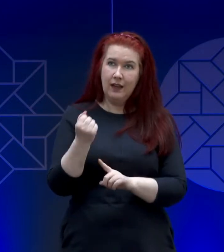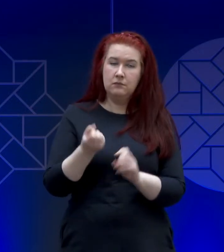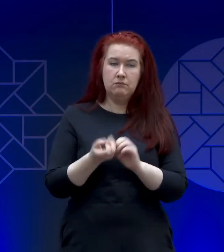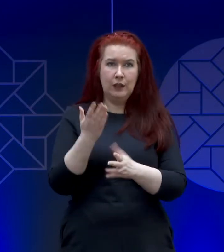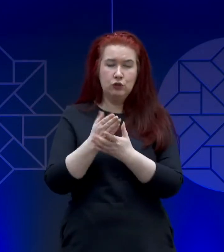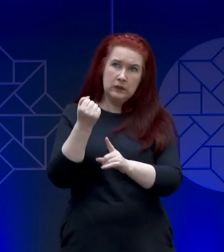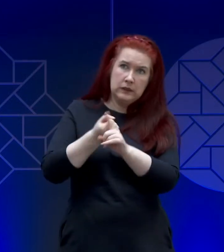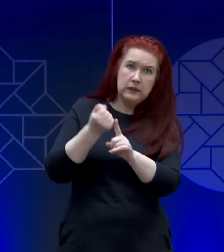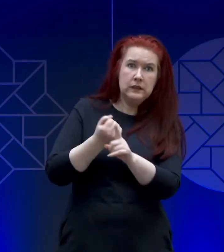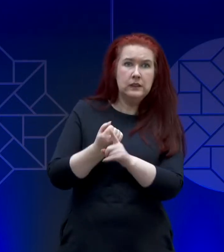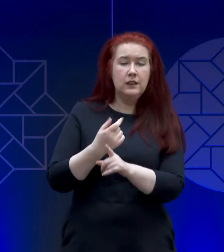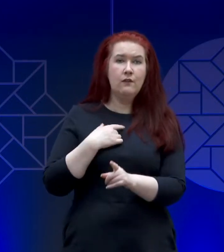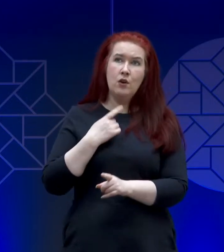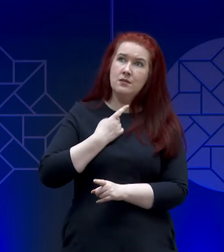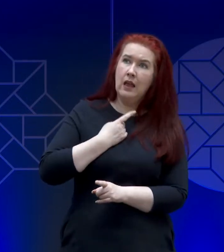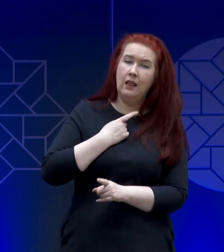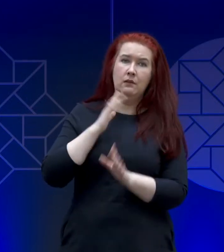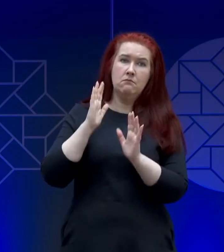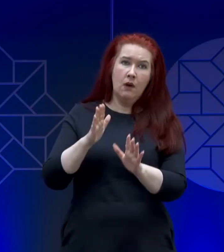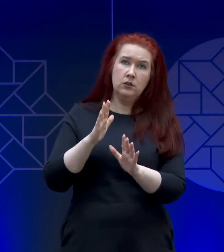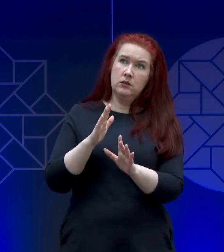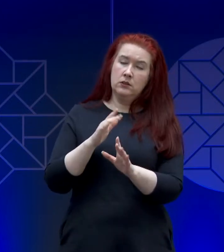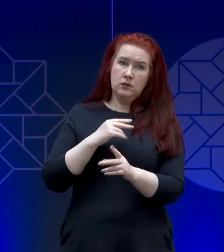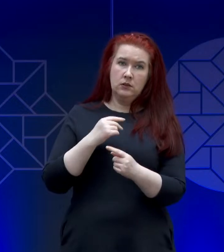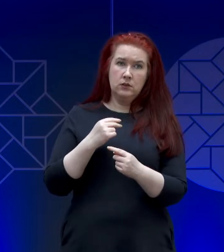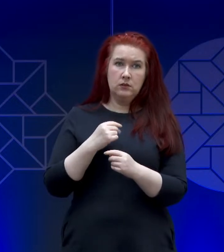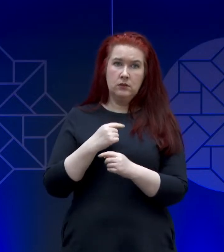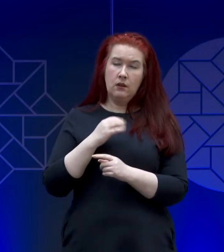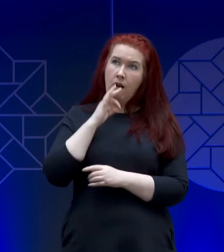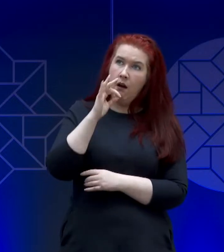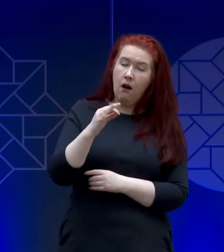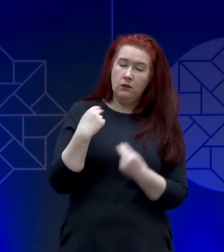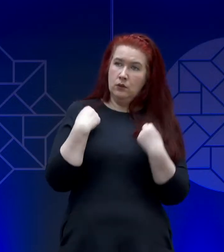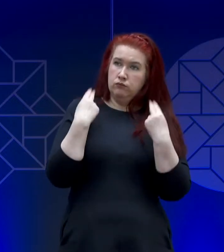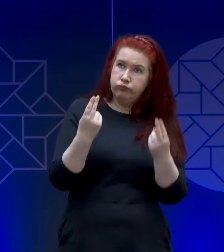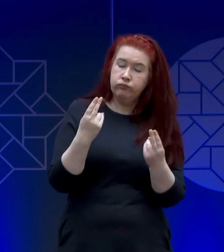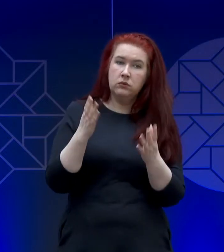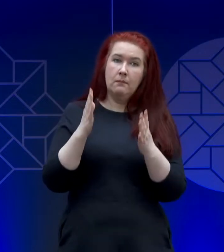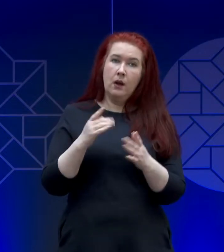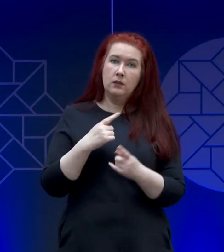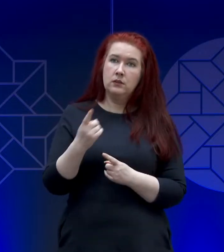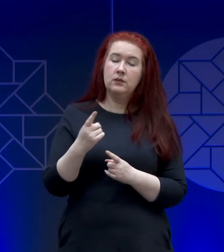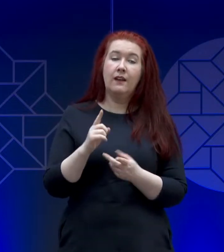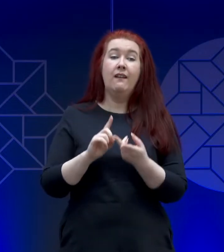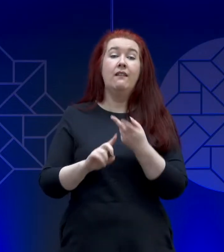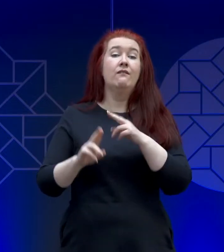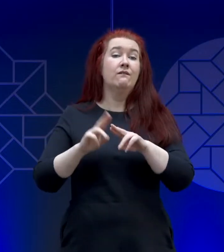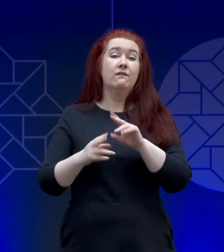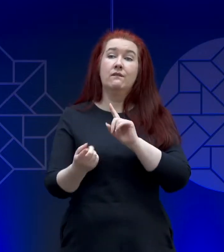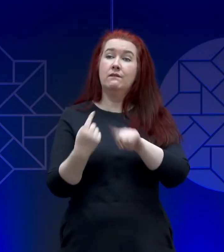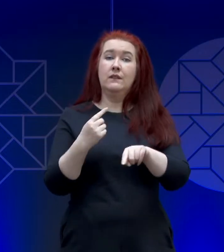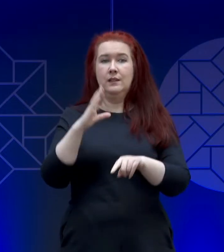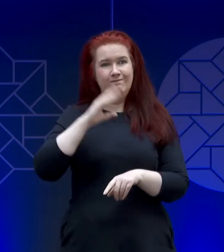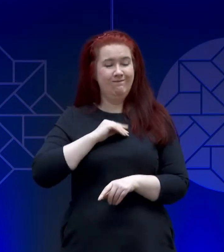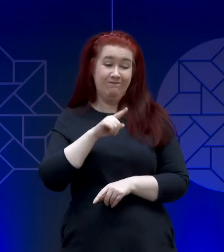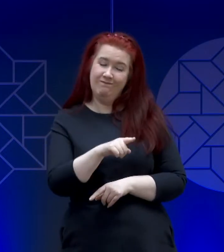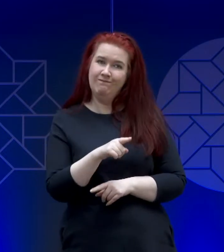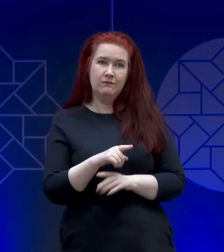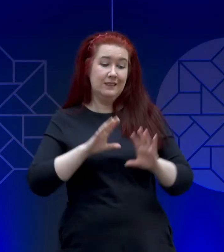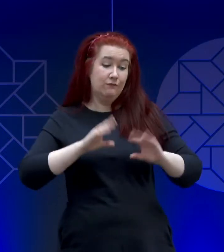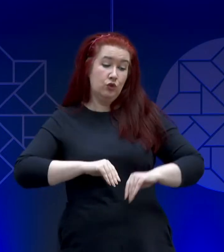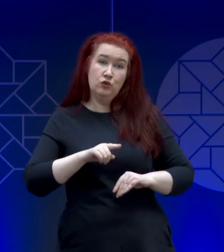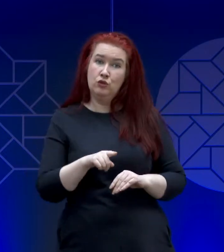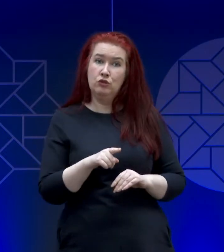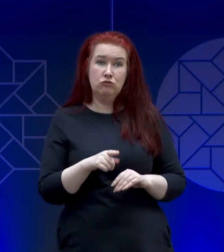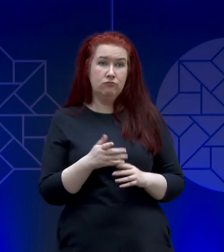for themselves, that they're able to, communicate if they're being told, well, this, you've exhausted this course